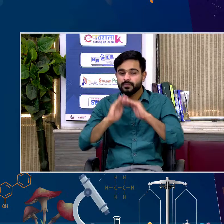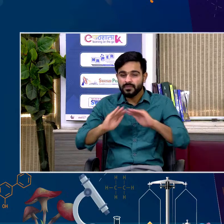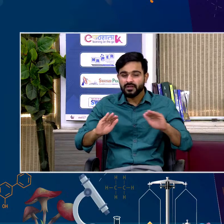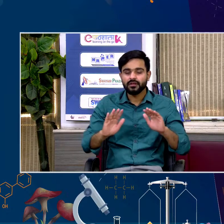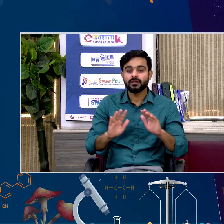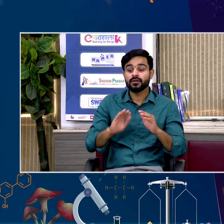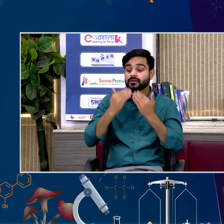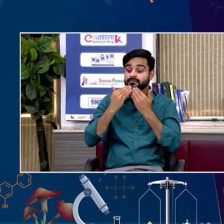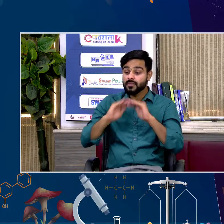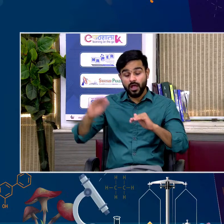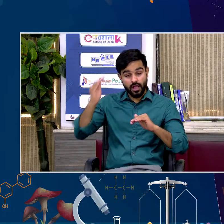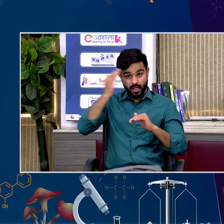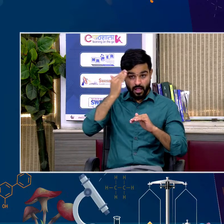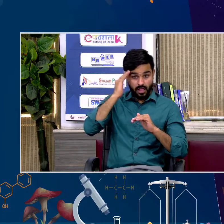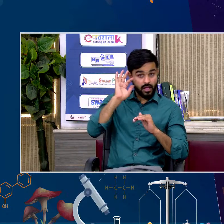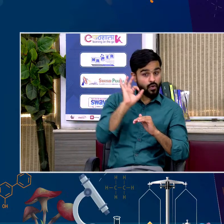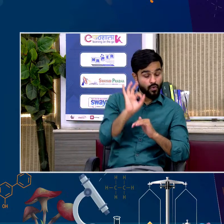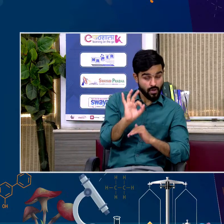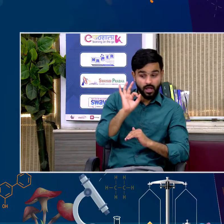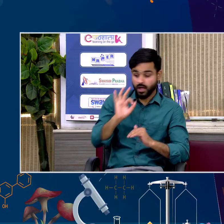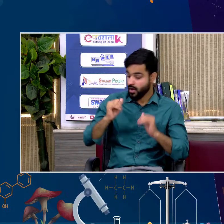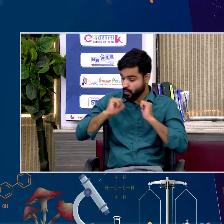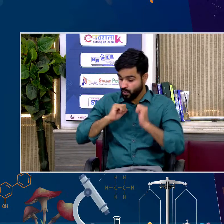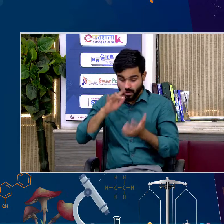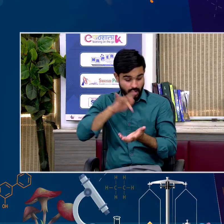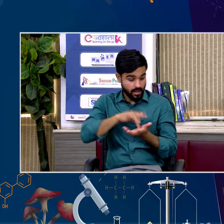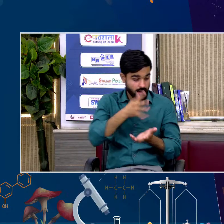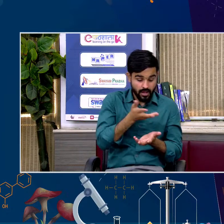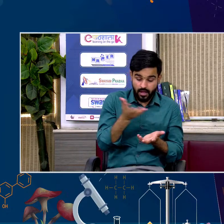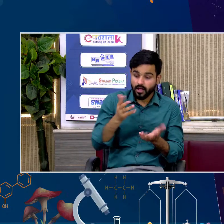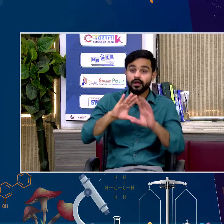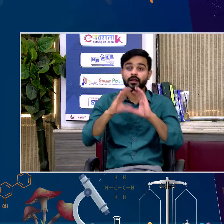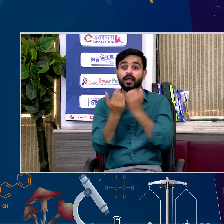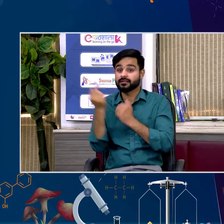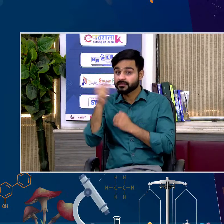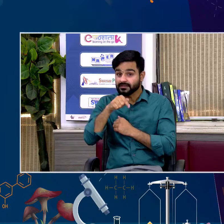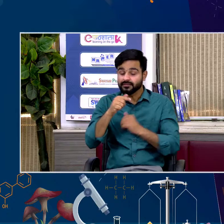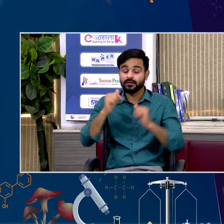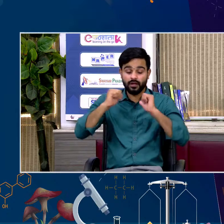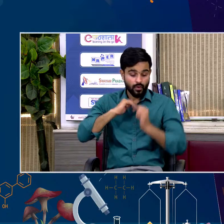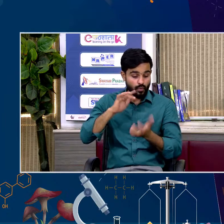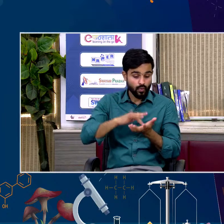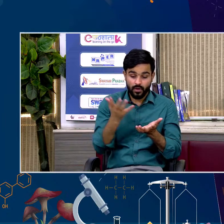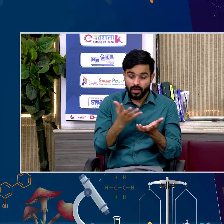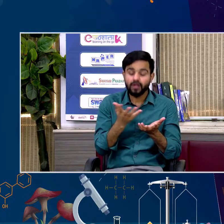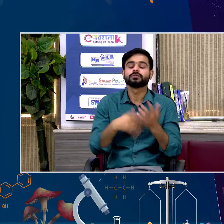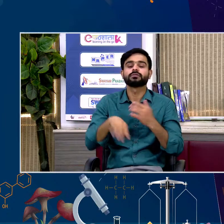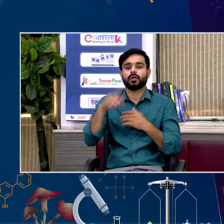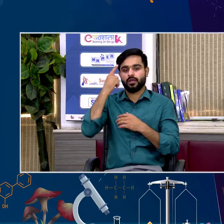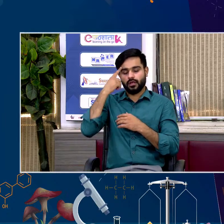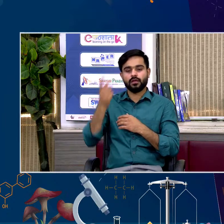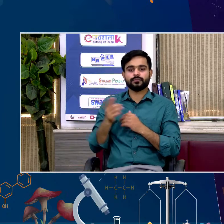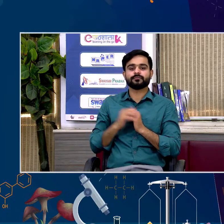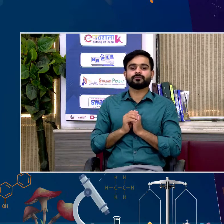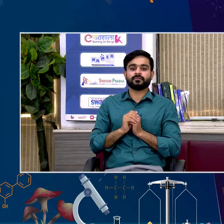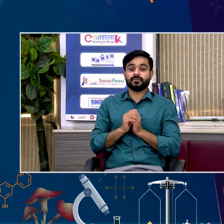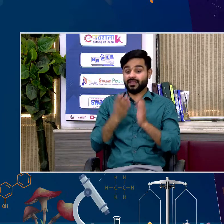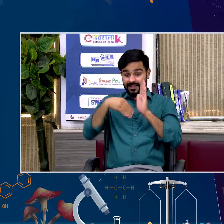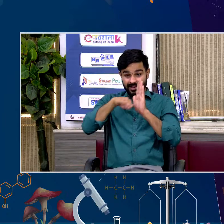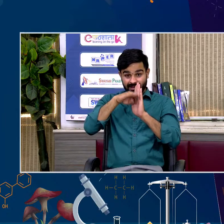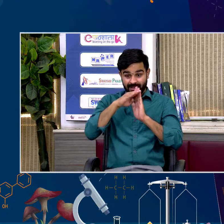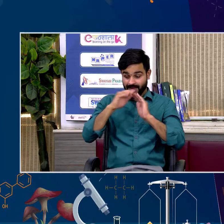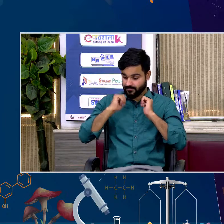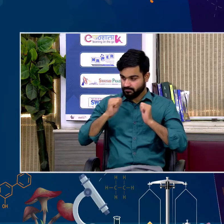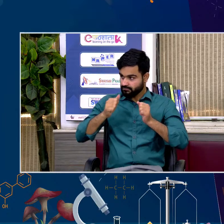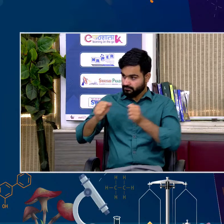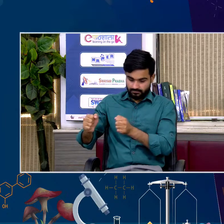the child knows where he has to sit when he comes to the class, then it just gives him more predictability. So you could label the chair